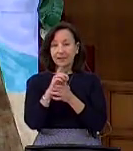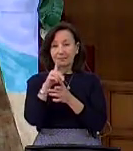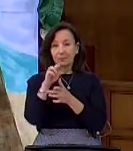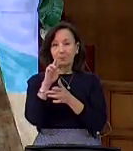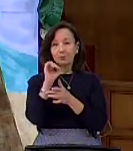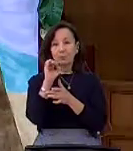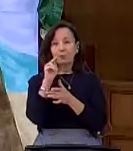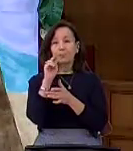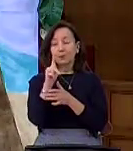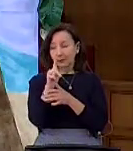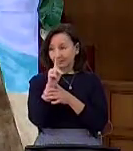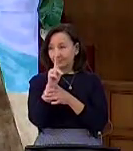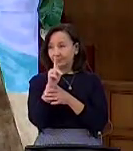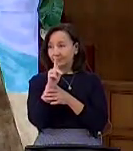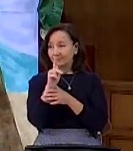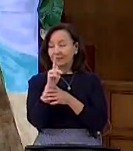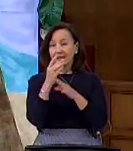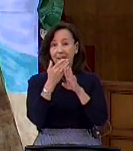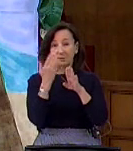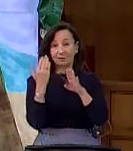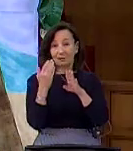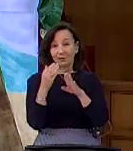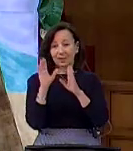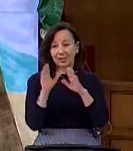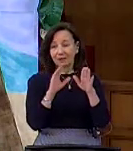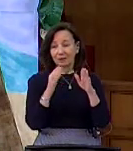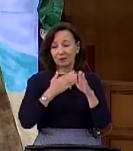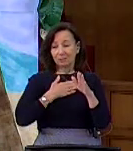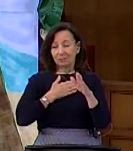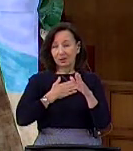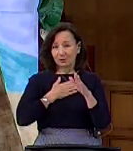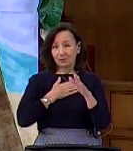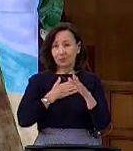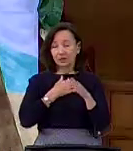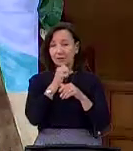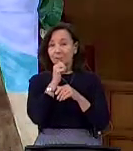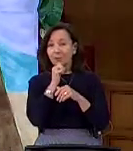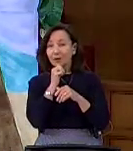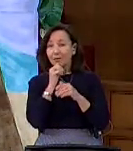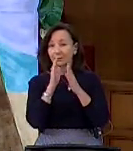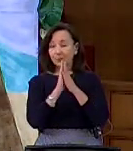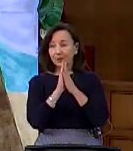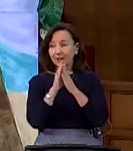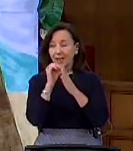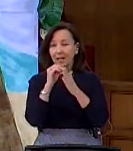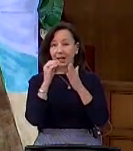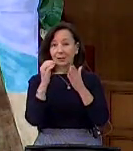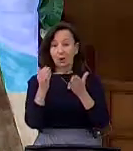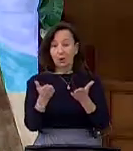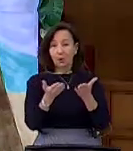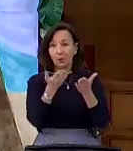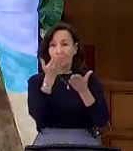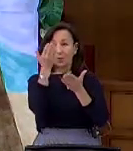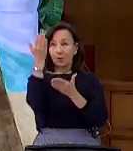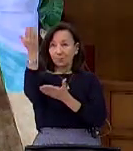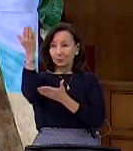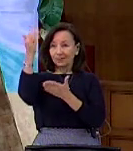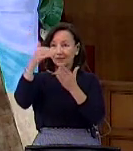list, and before I do any of my own private praying, I hold that list up to the